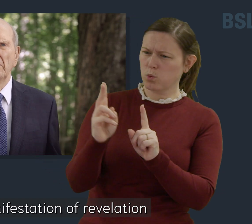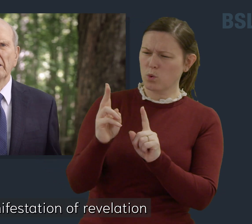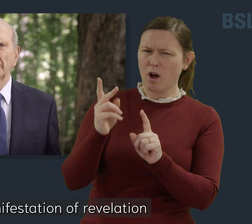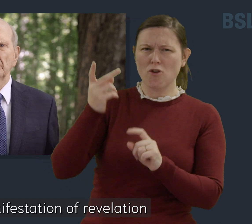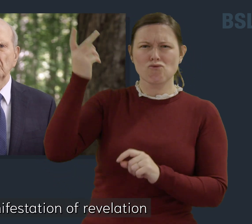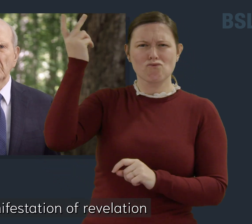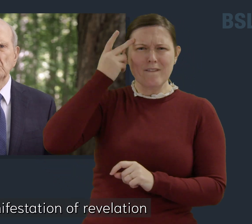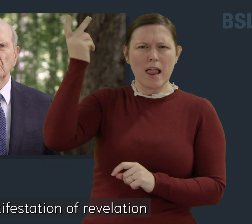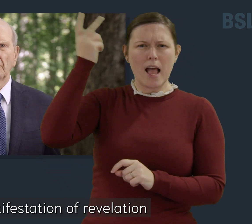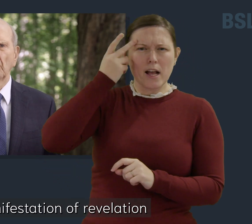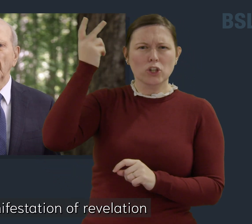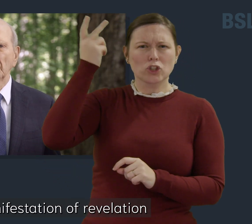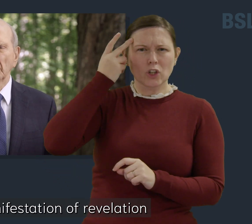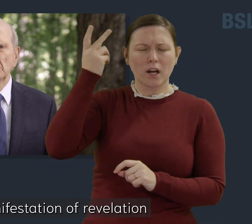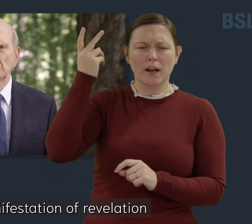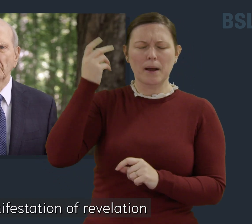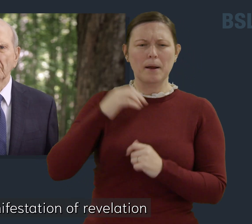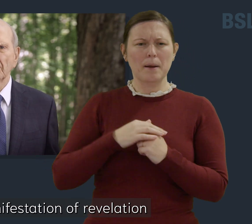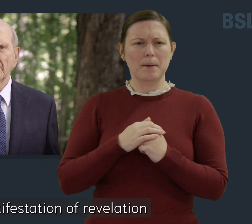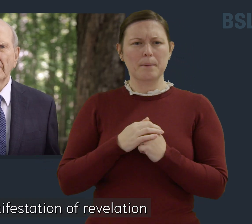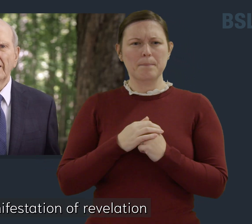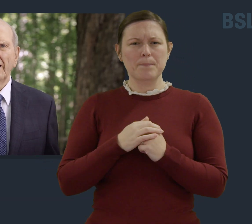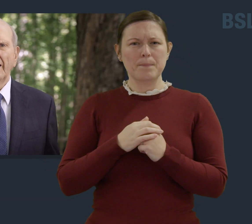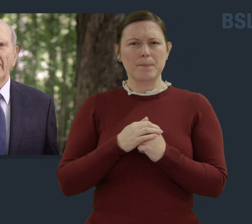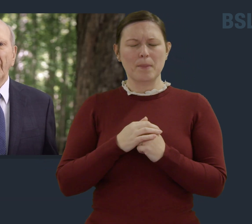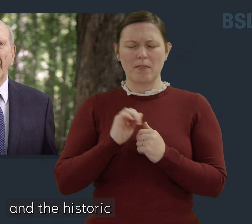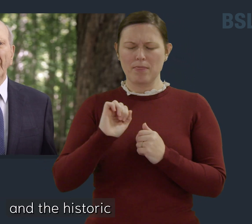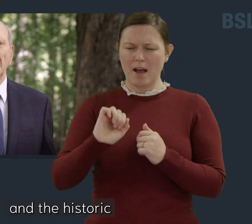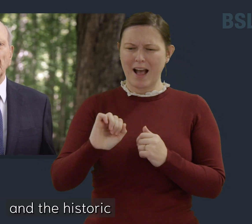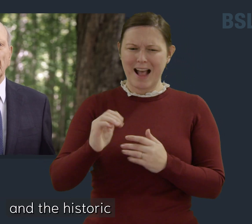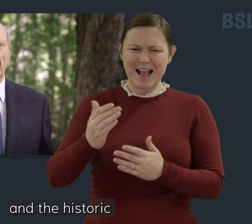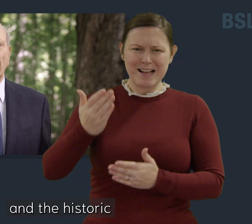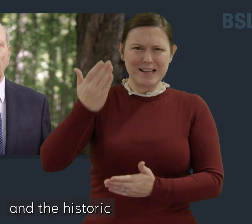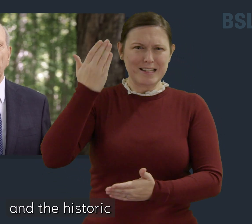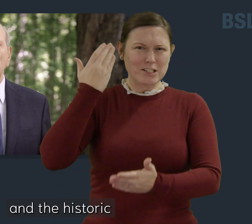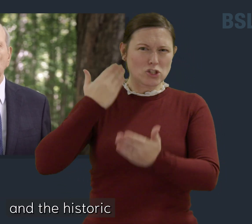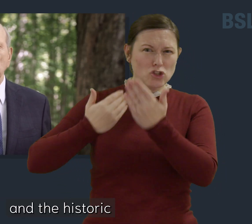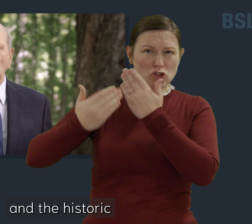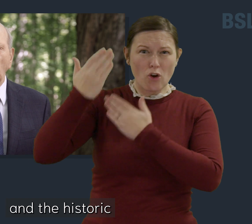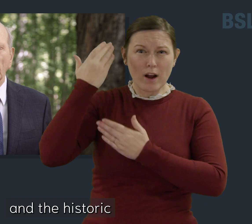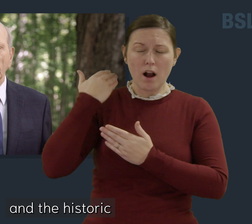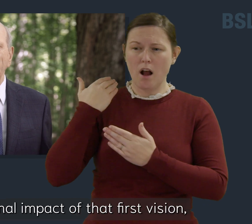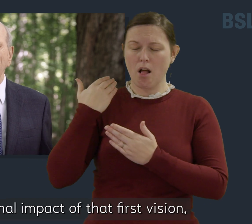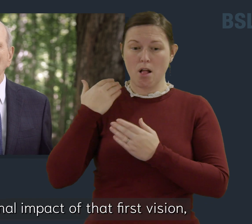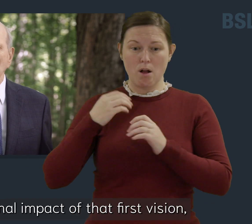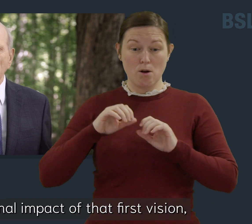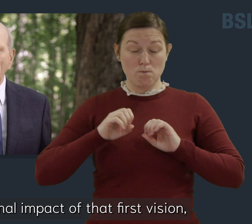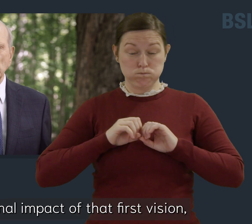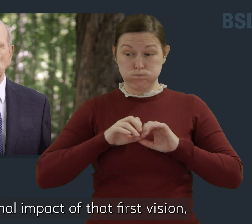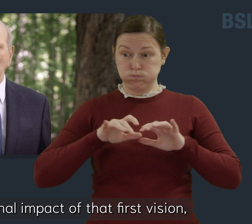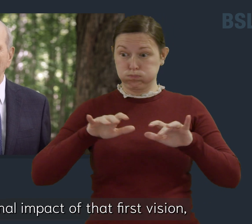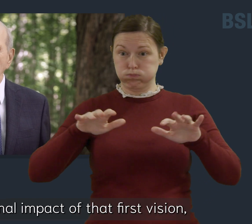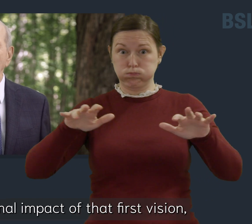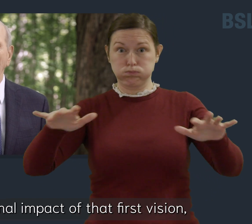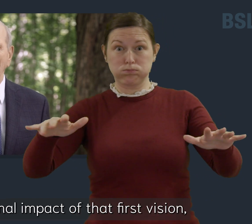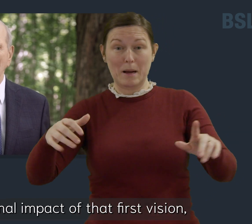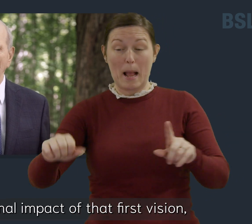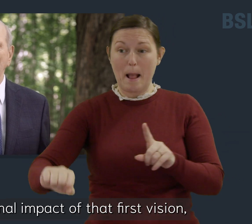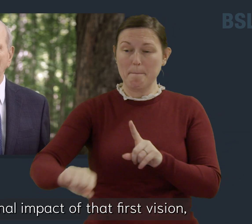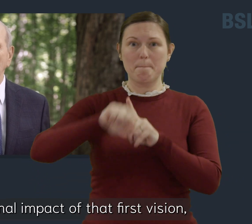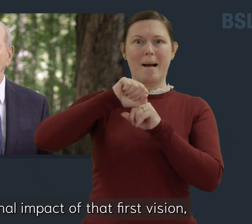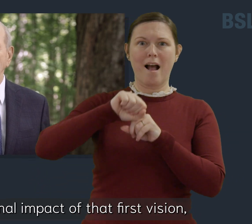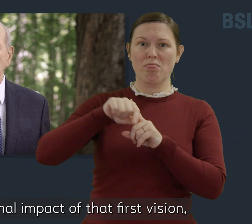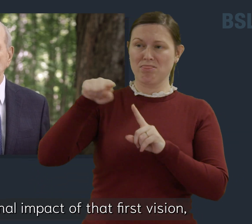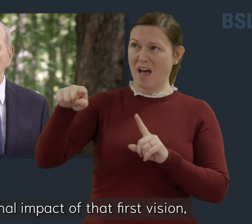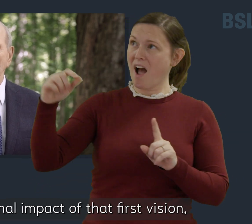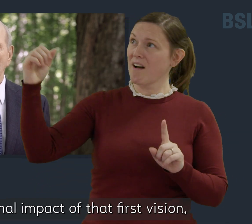unique manifestation of revelation and the historic international impact of